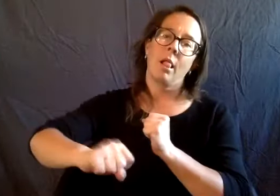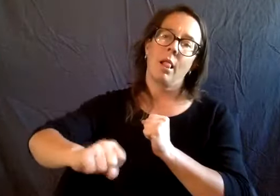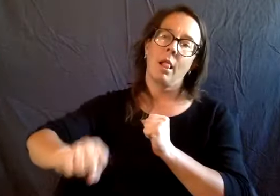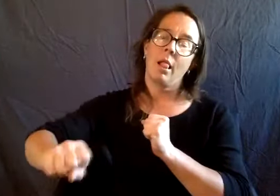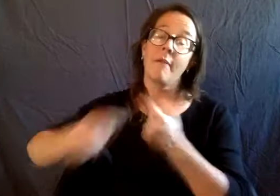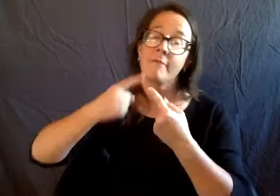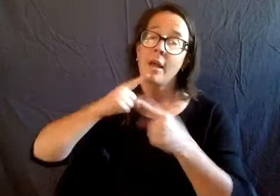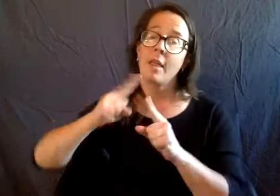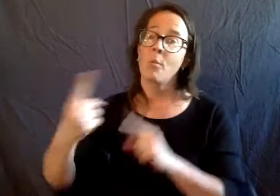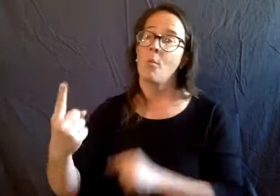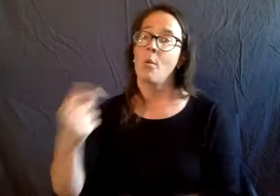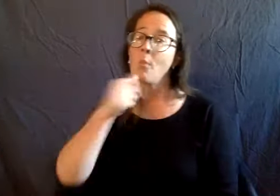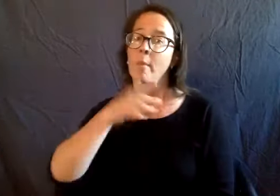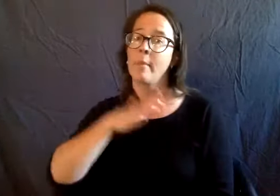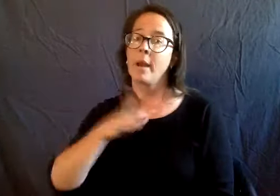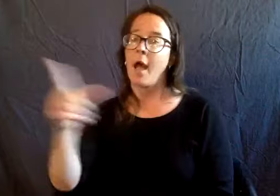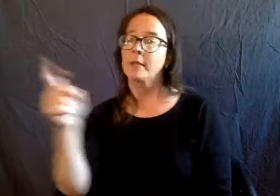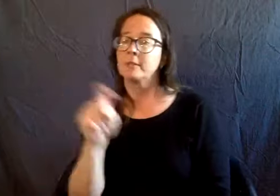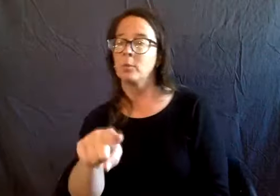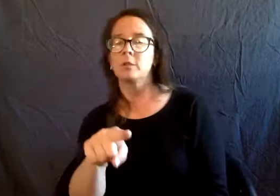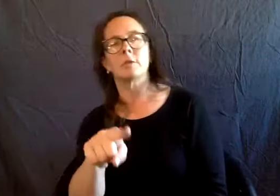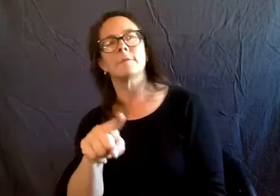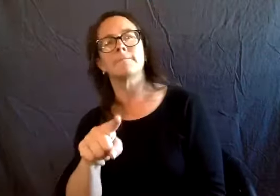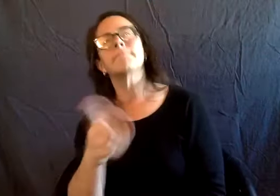finally, one woman asked the question, and the question was,